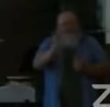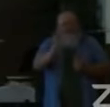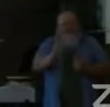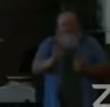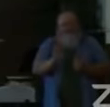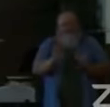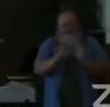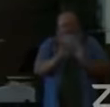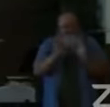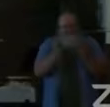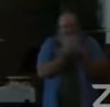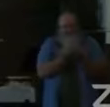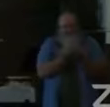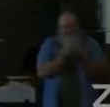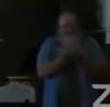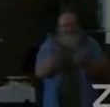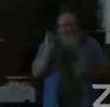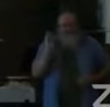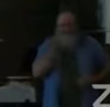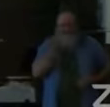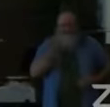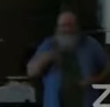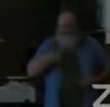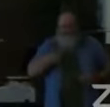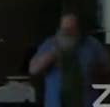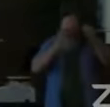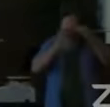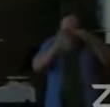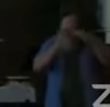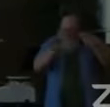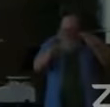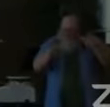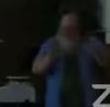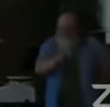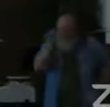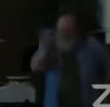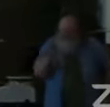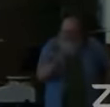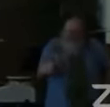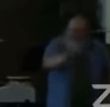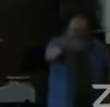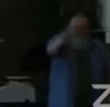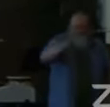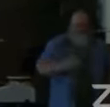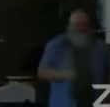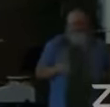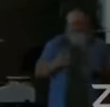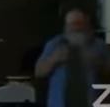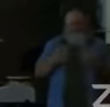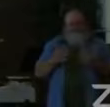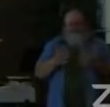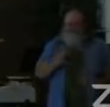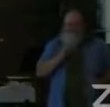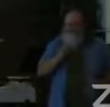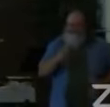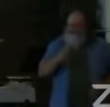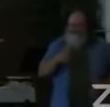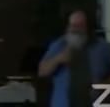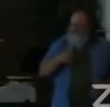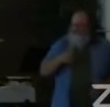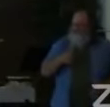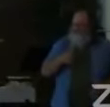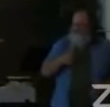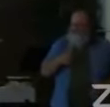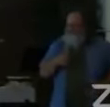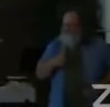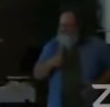We have hope, and not just for this life, for eternal life. We didn't always have hope. In Ephesians 2:12, it says, remember